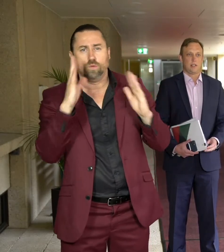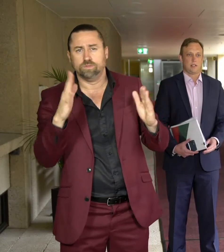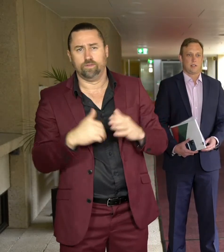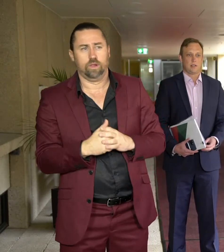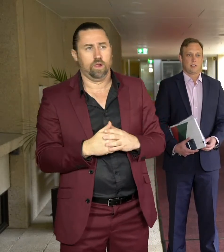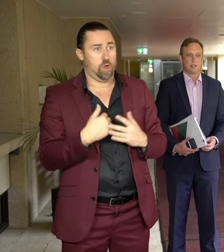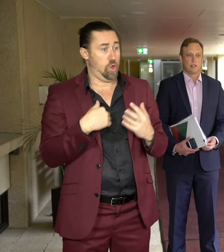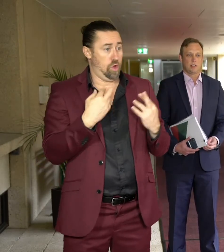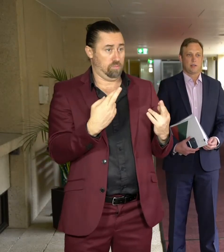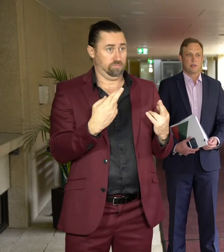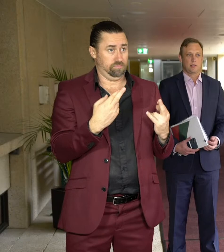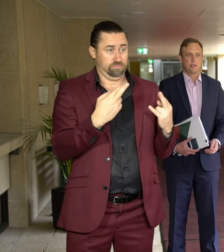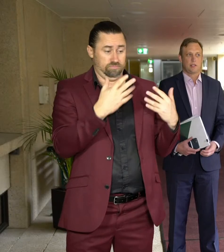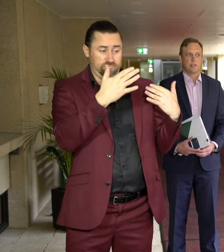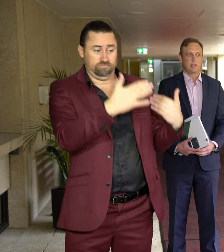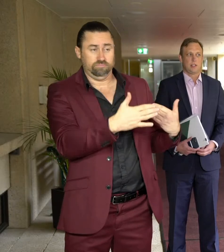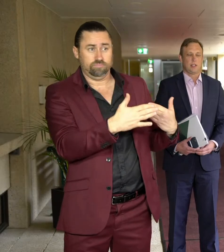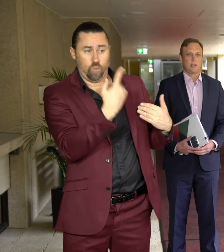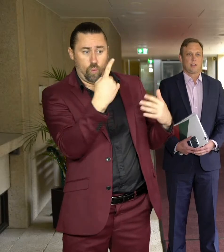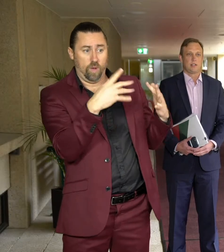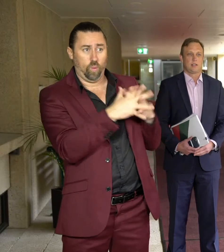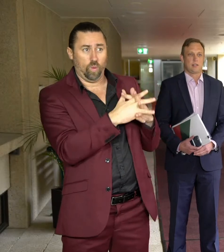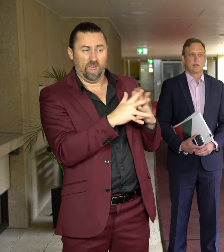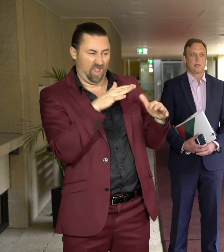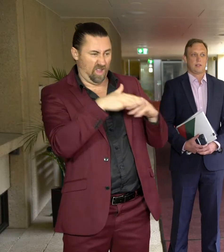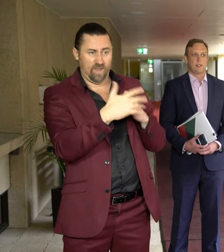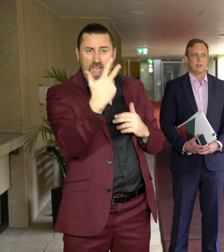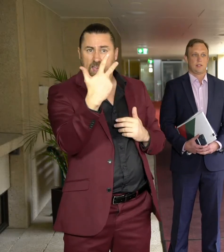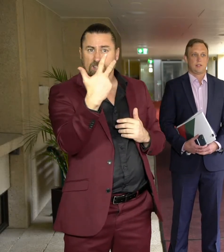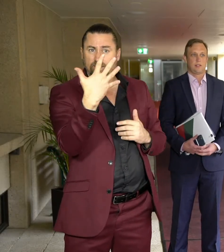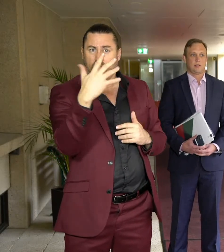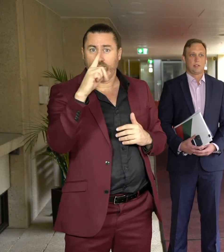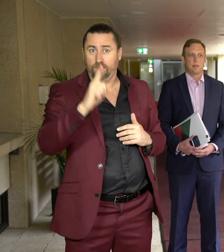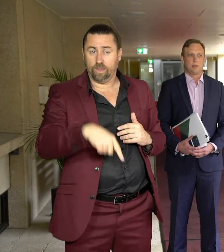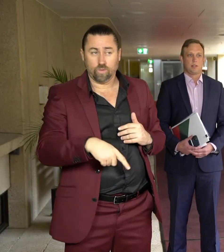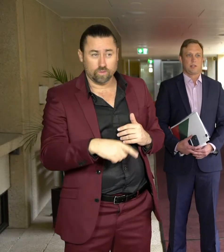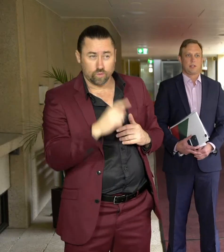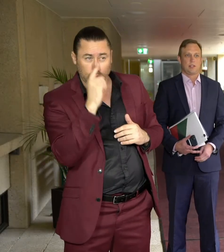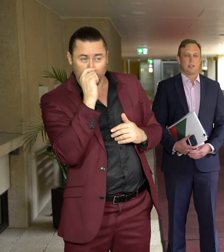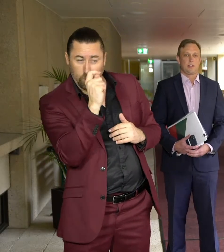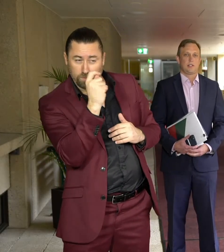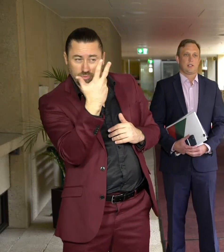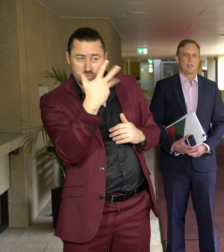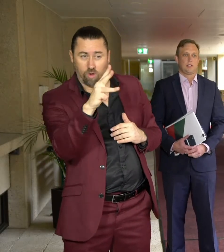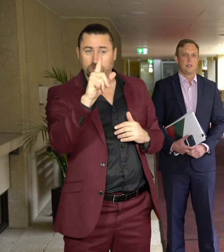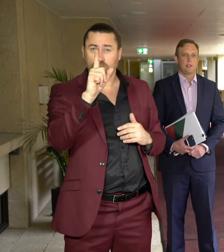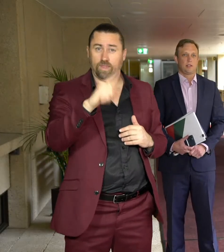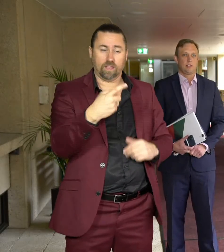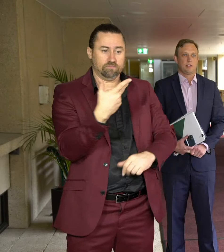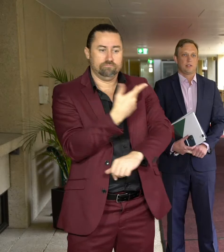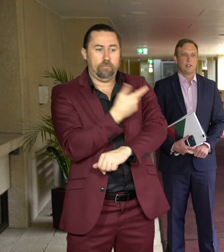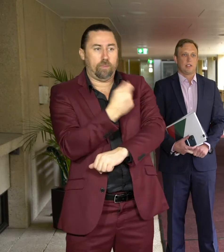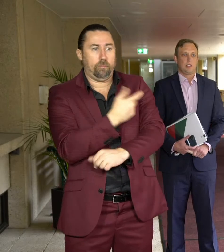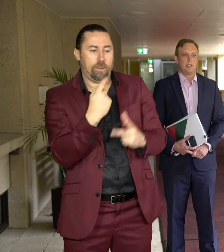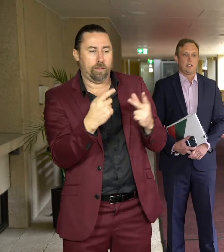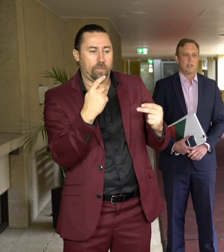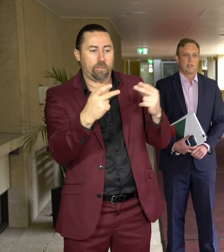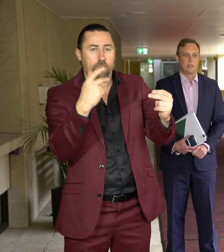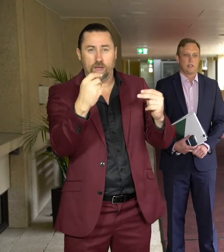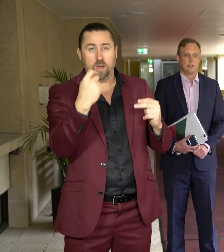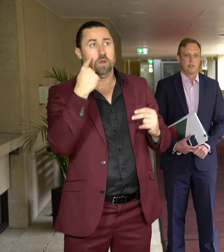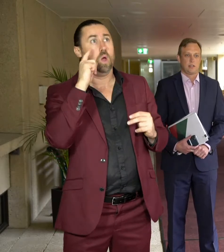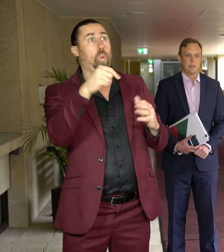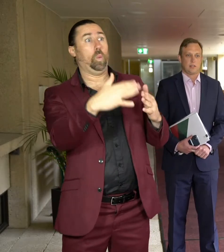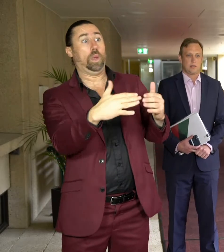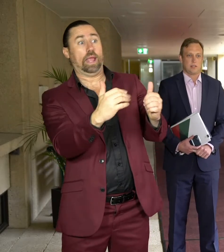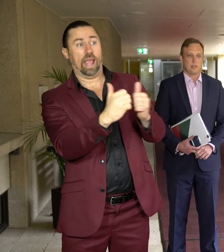of vaccinations last week, which was over 85,000, potentially even 90,000, depending on how many vaccinations we do over the